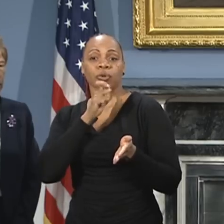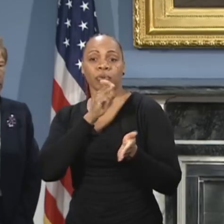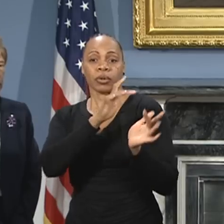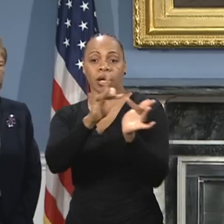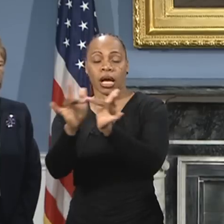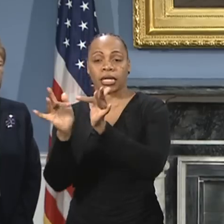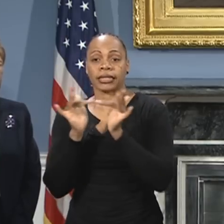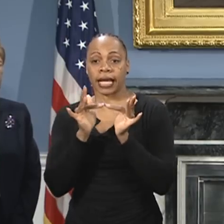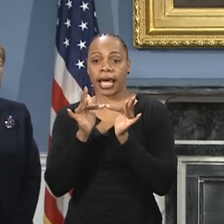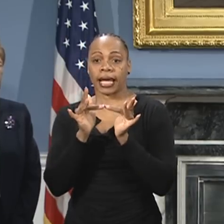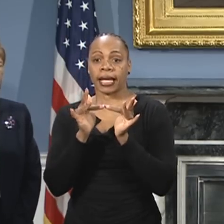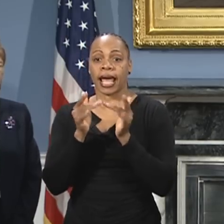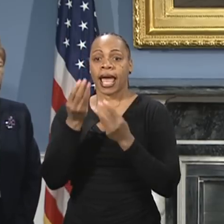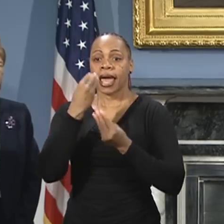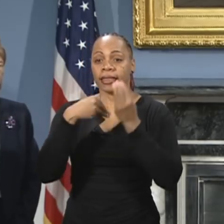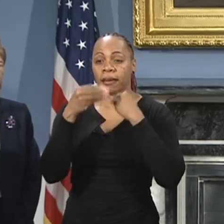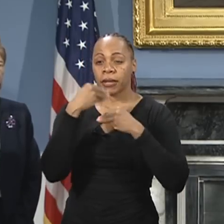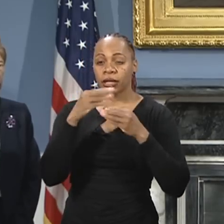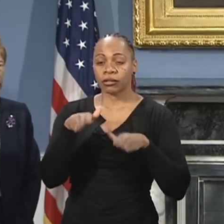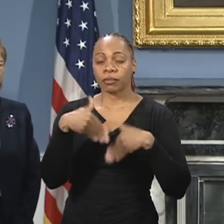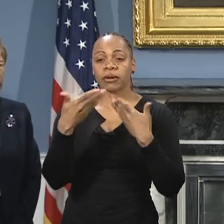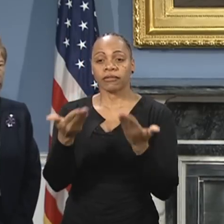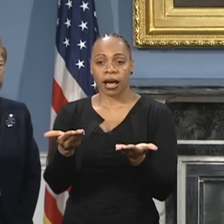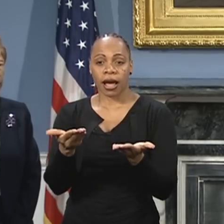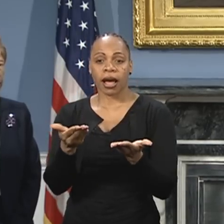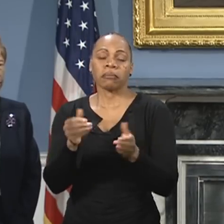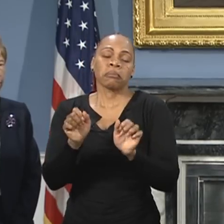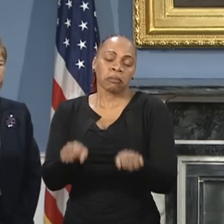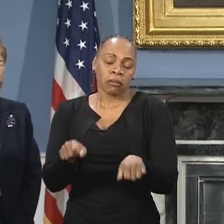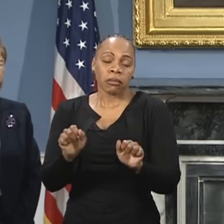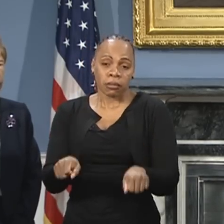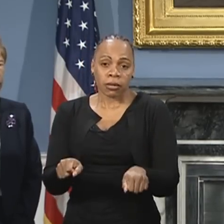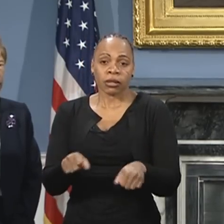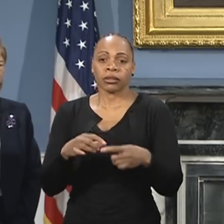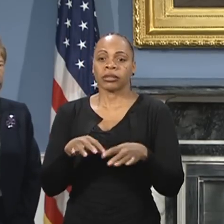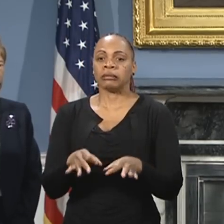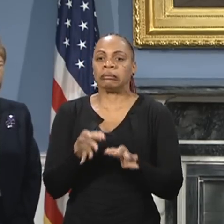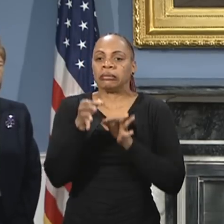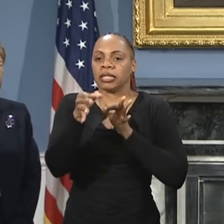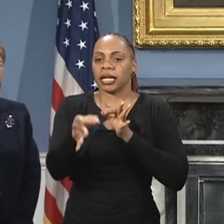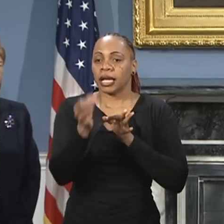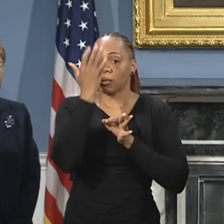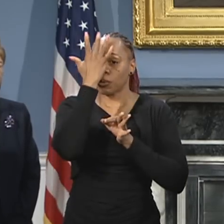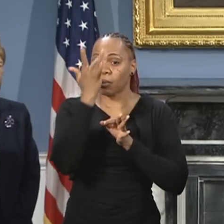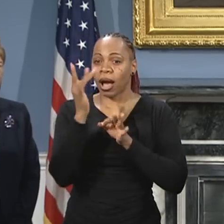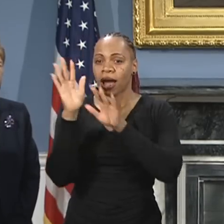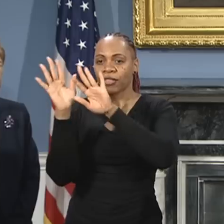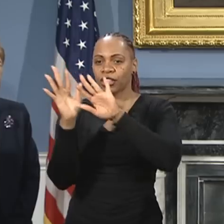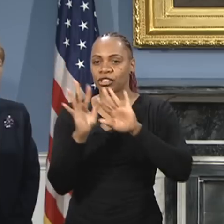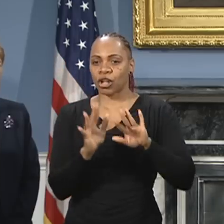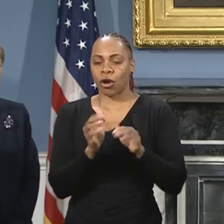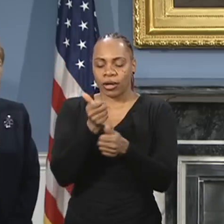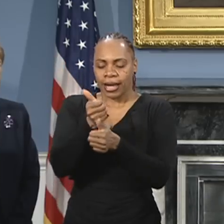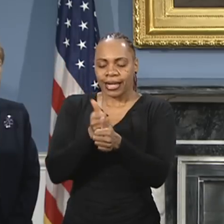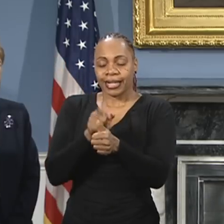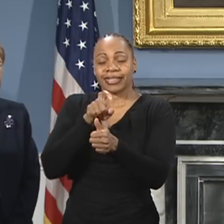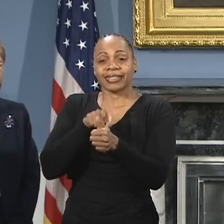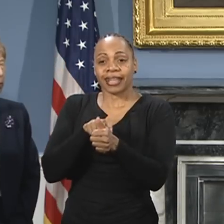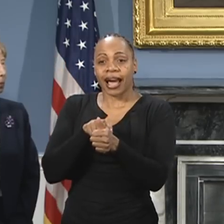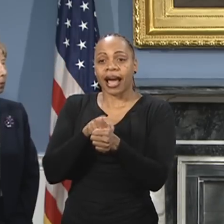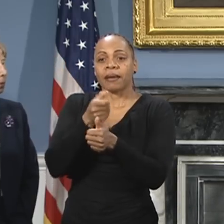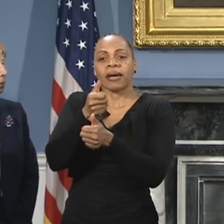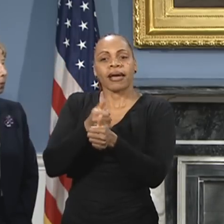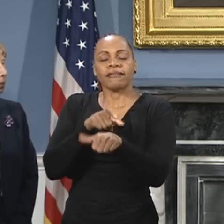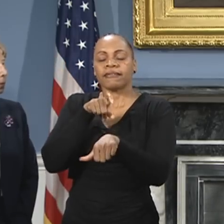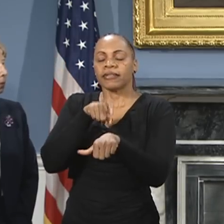will be delivering meals today, but there may be delays, of course, because of the snow. I've said it each time, I'll say it every time we have one of these challenges